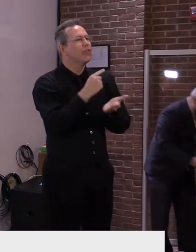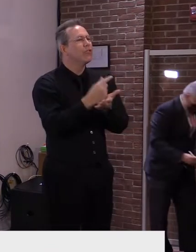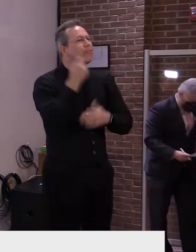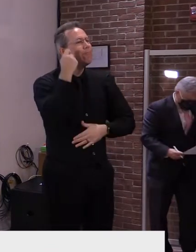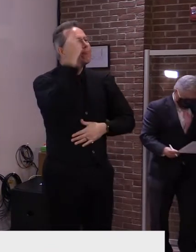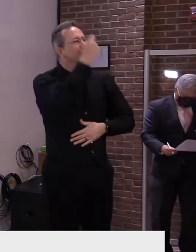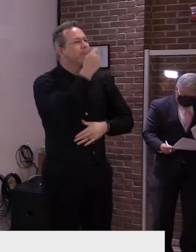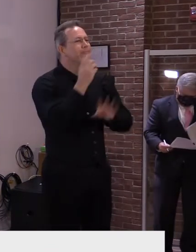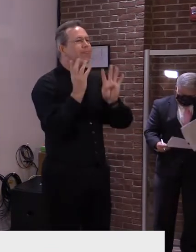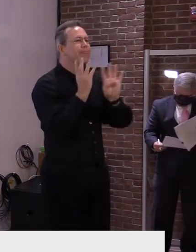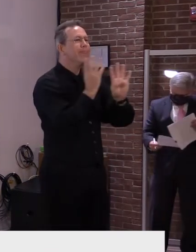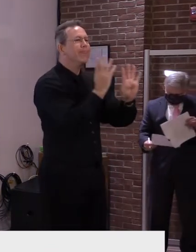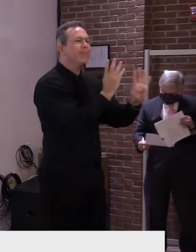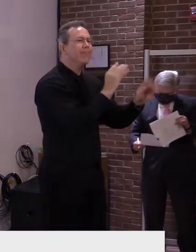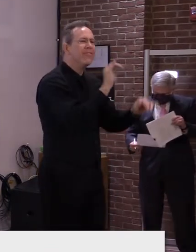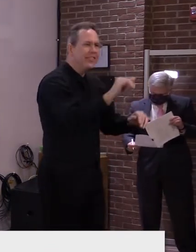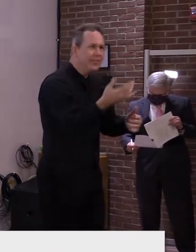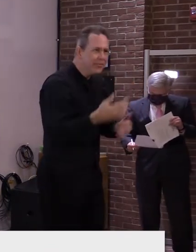and family.